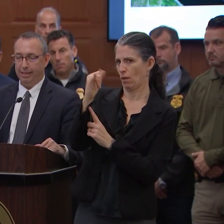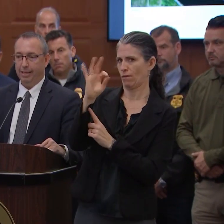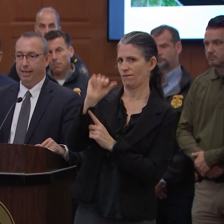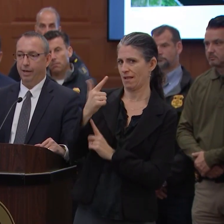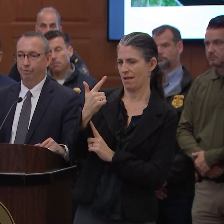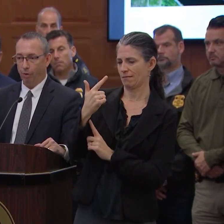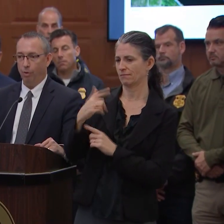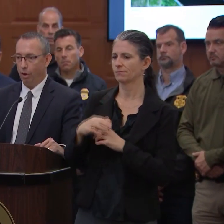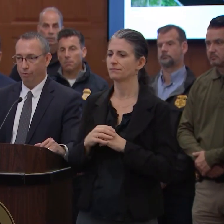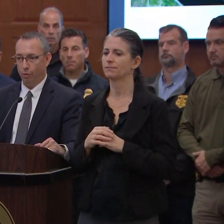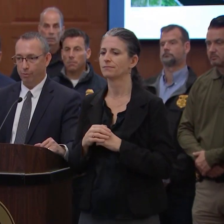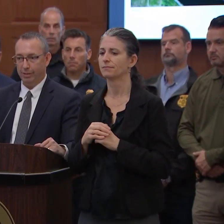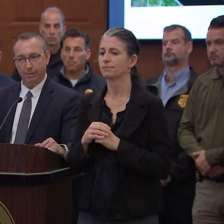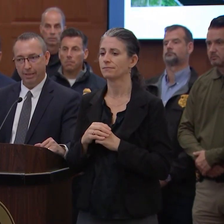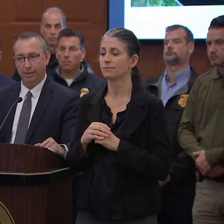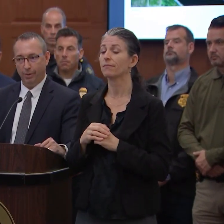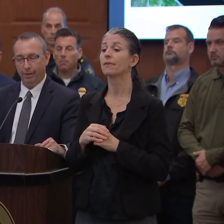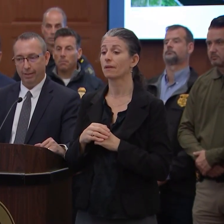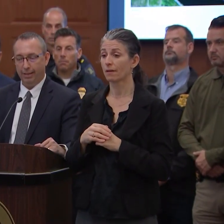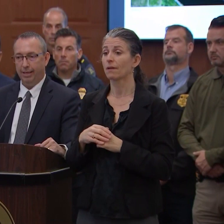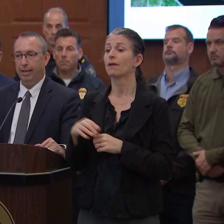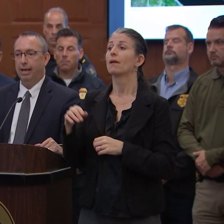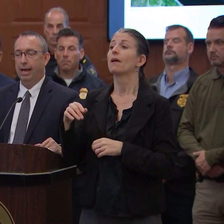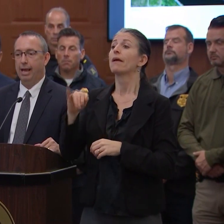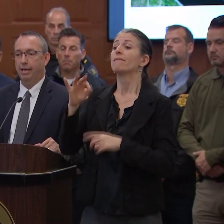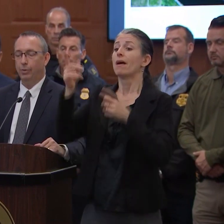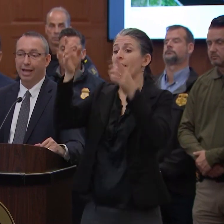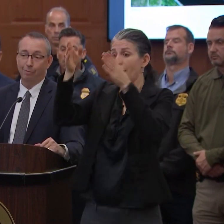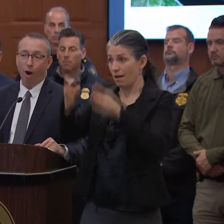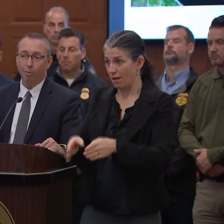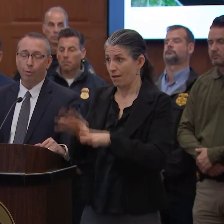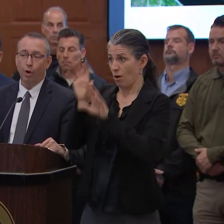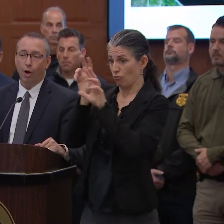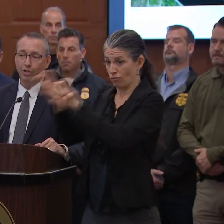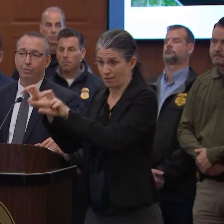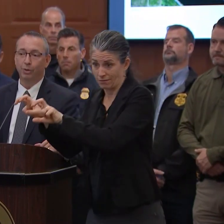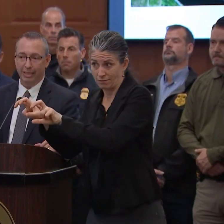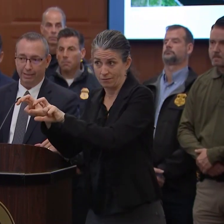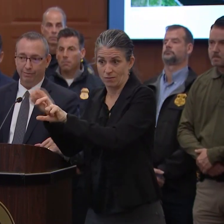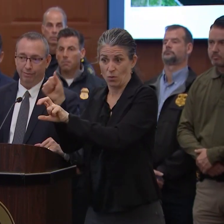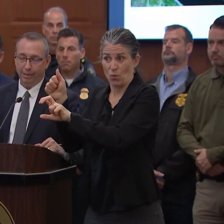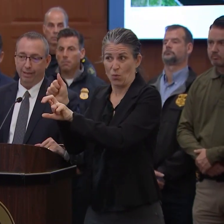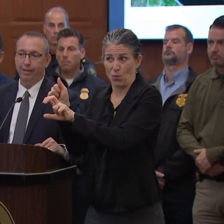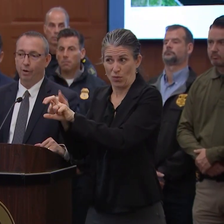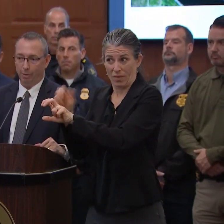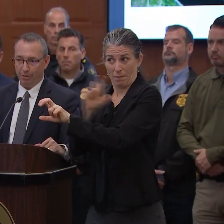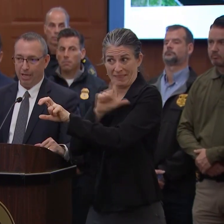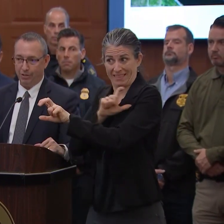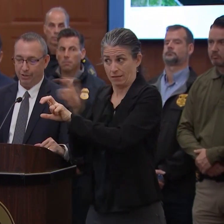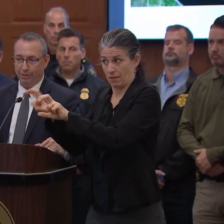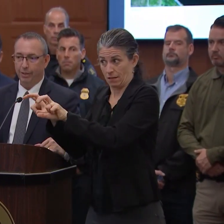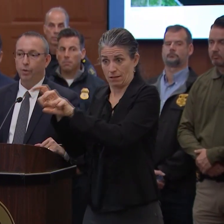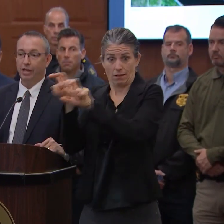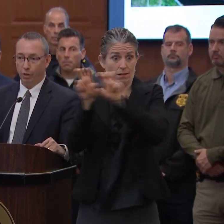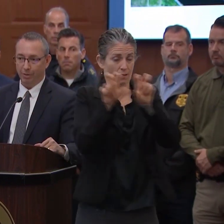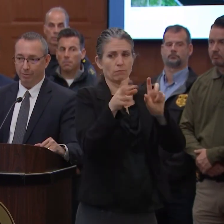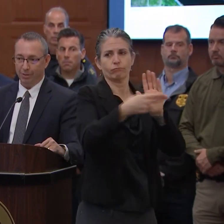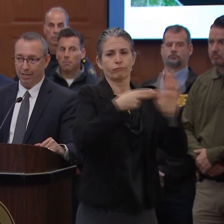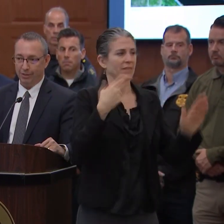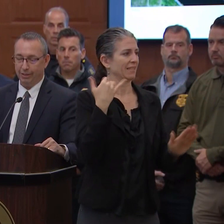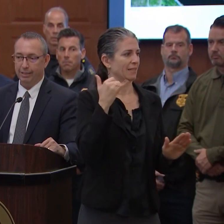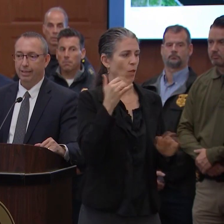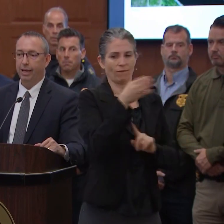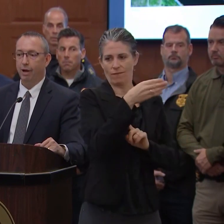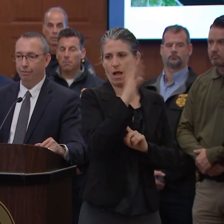custody from law enforcement to begin with. And do we have probable cause to believe that they are in possession, they could be